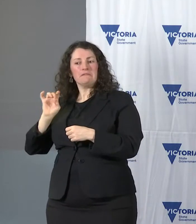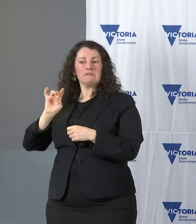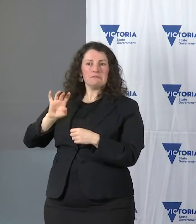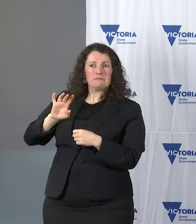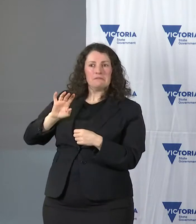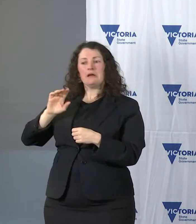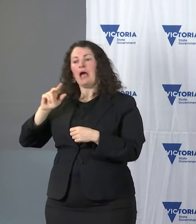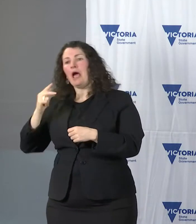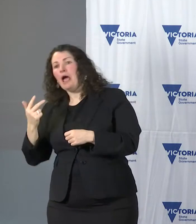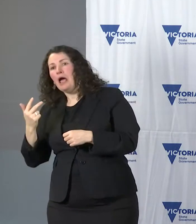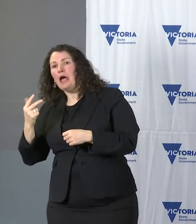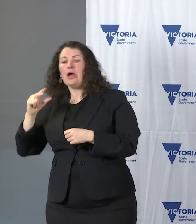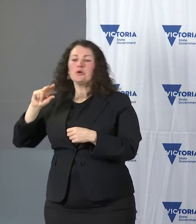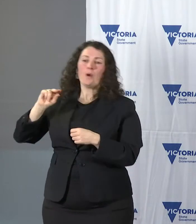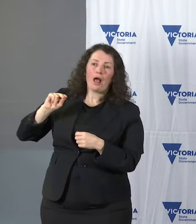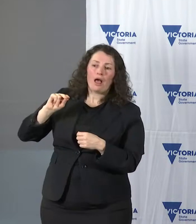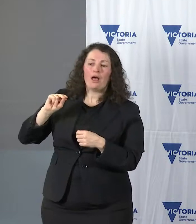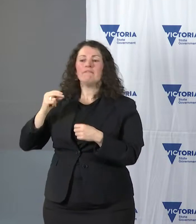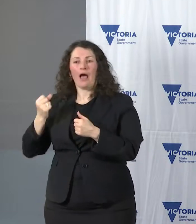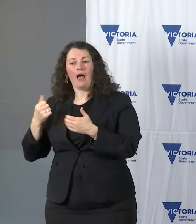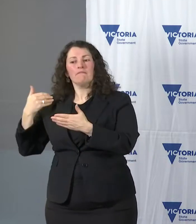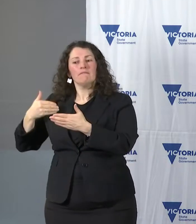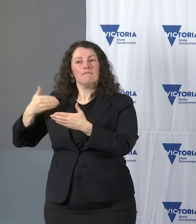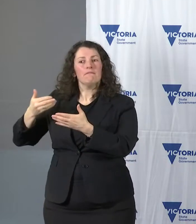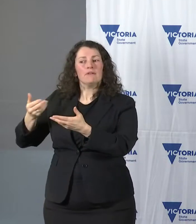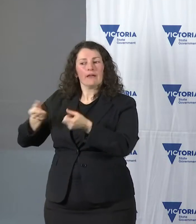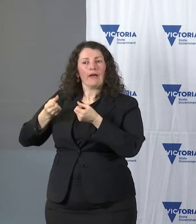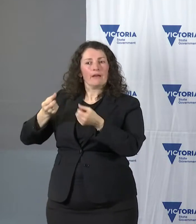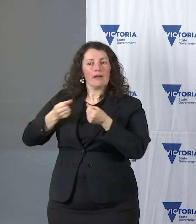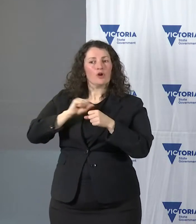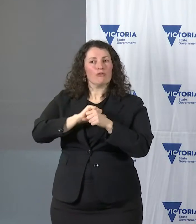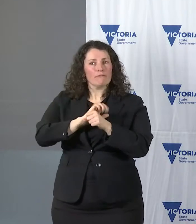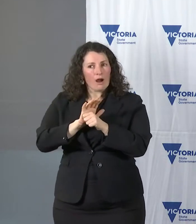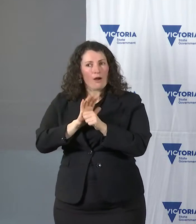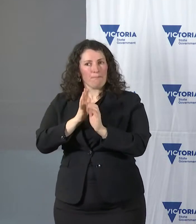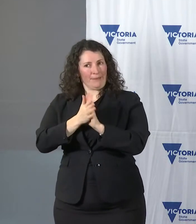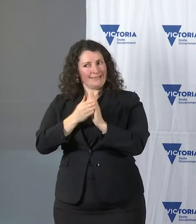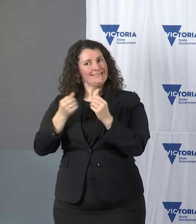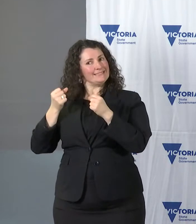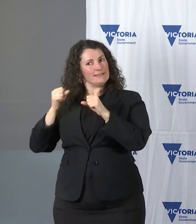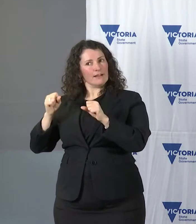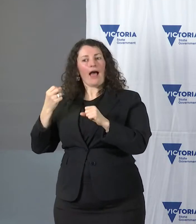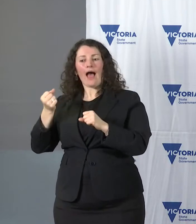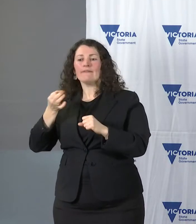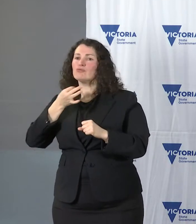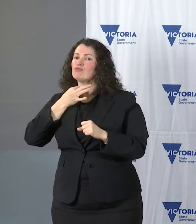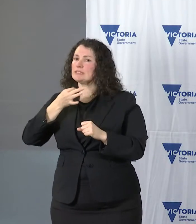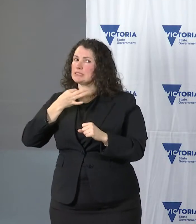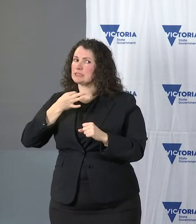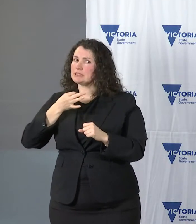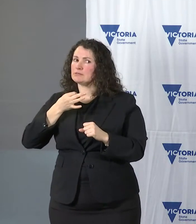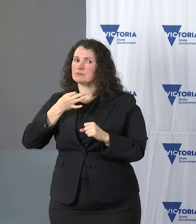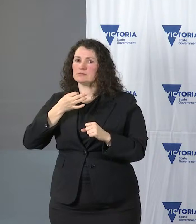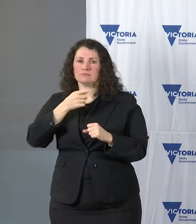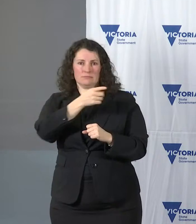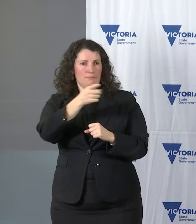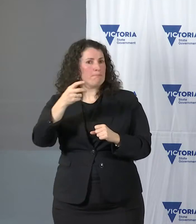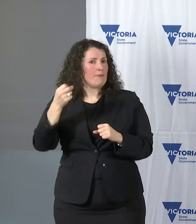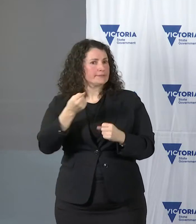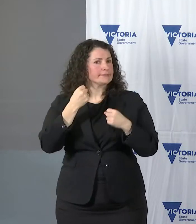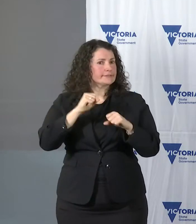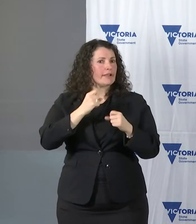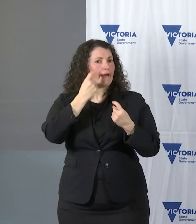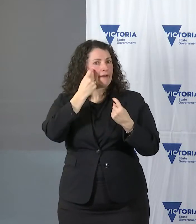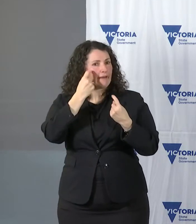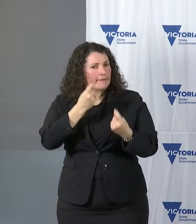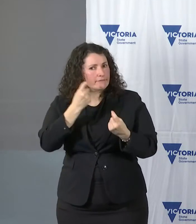doesn't mean the environment we're in is risk-free, as this morning's case illustrates. So we are relying on all Victorians to continue to